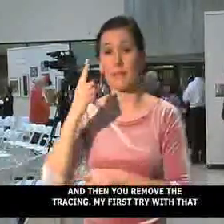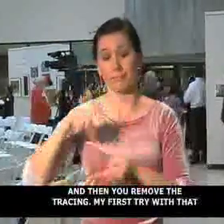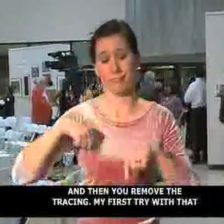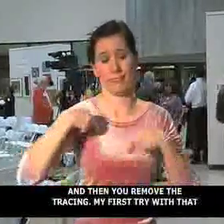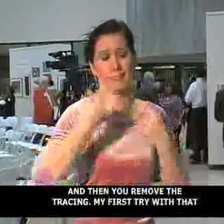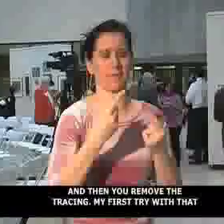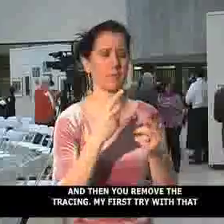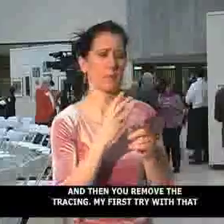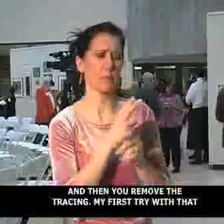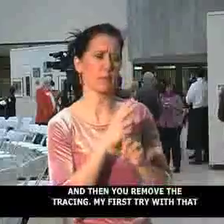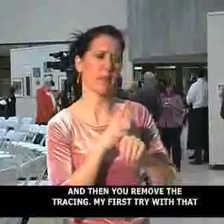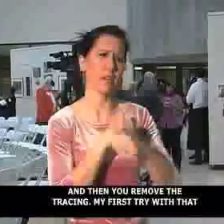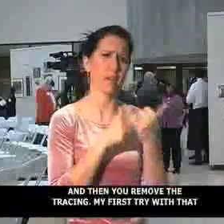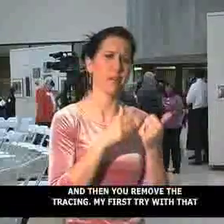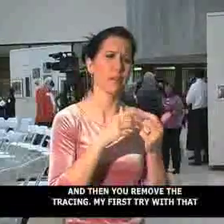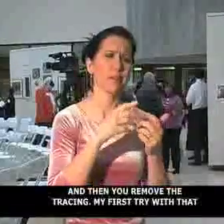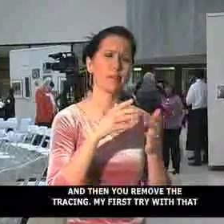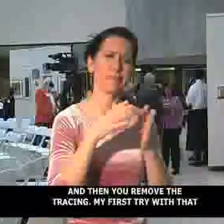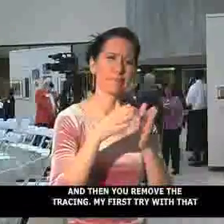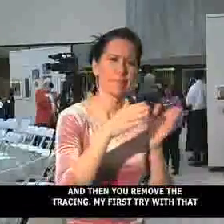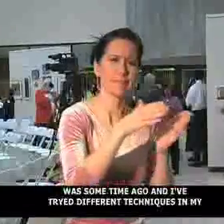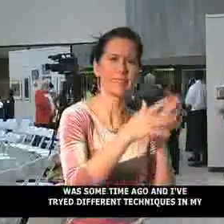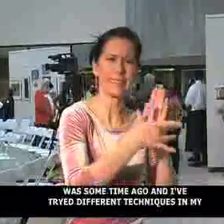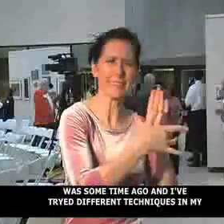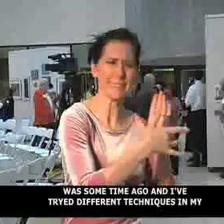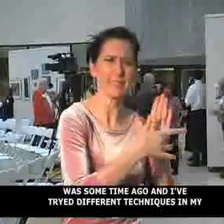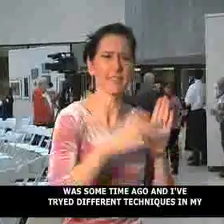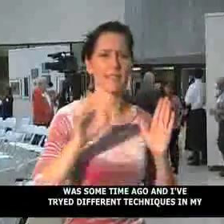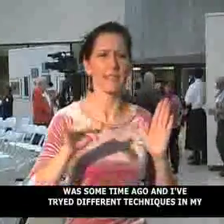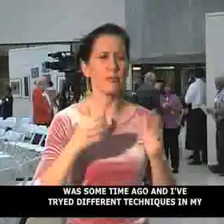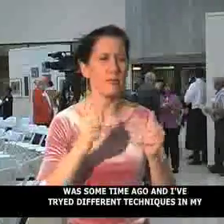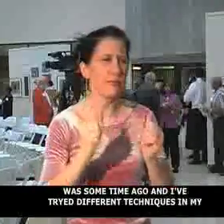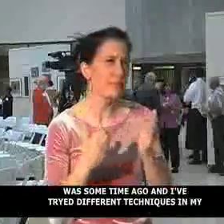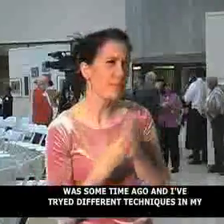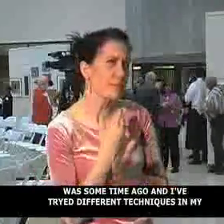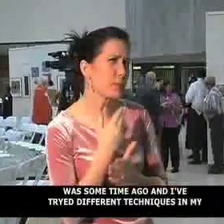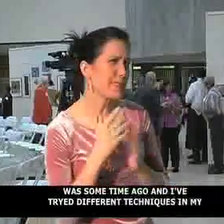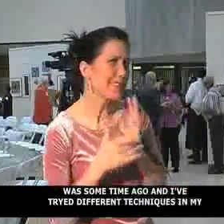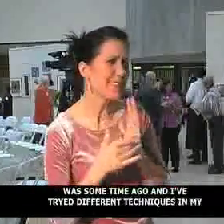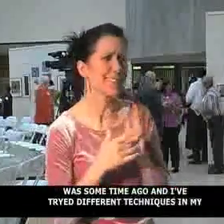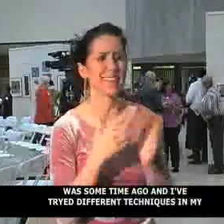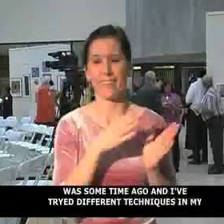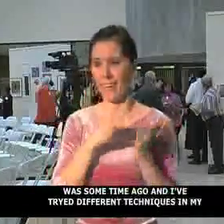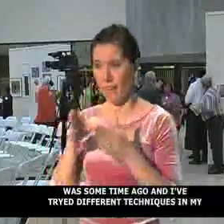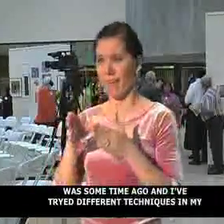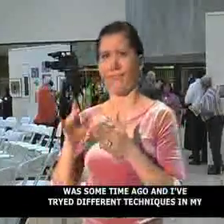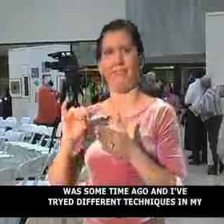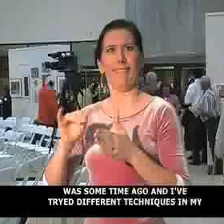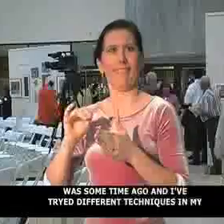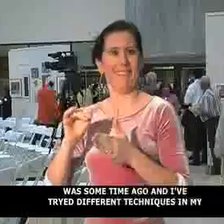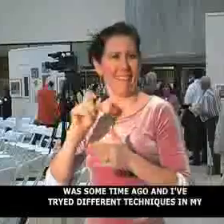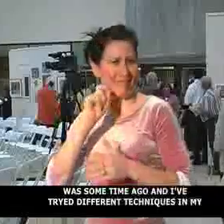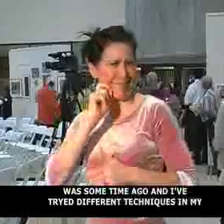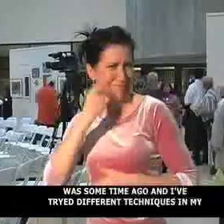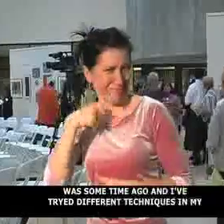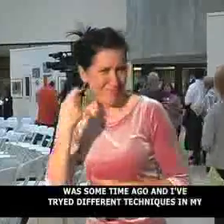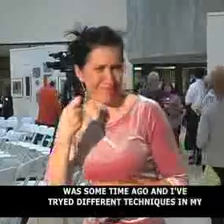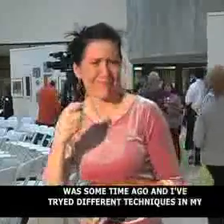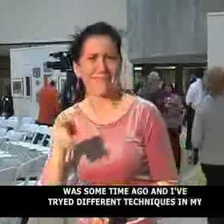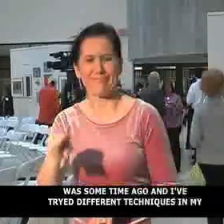My first try with that was some time ago, and I've tried different techniques in my career